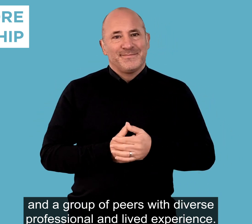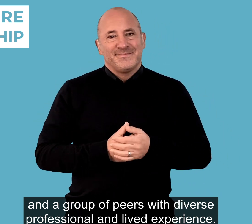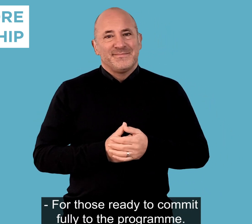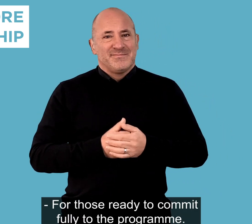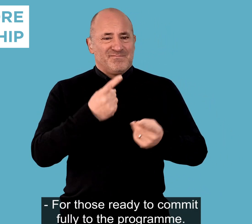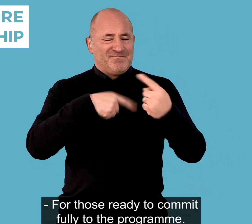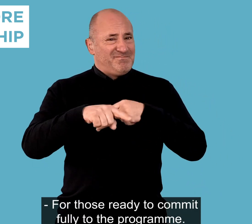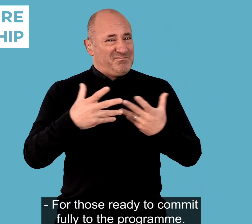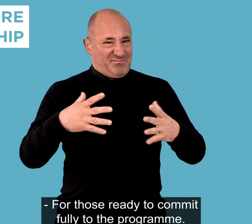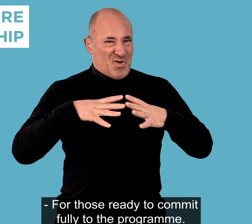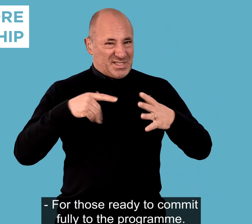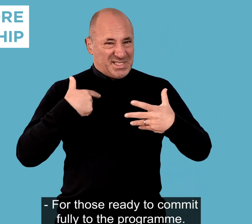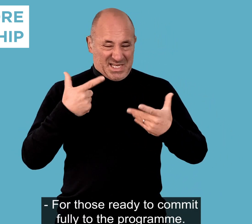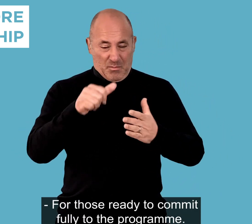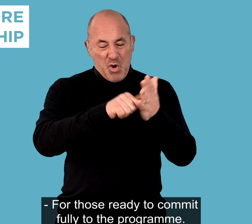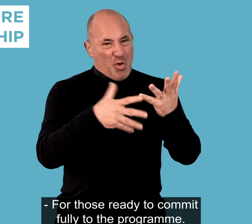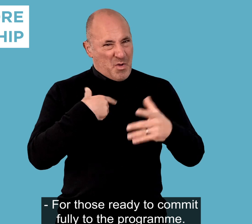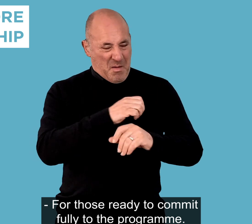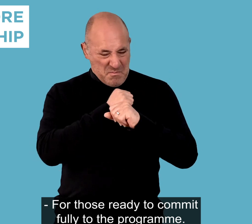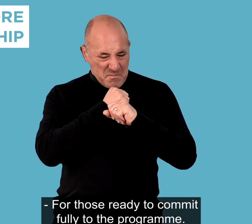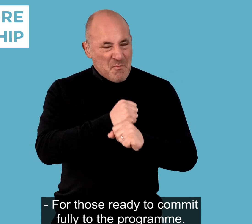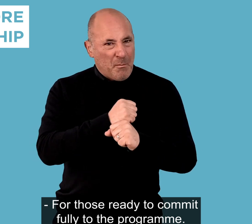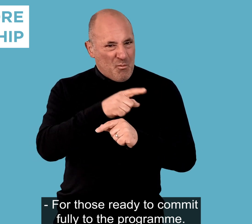For those ready to commit fully to the programme.